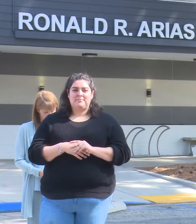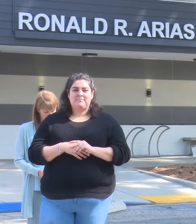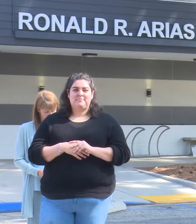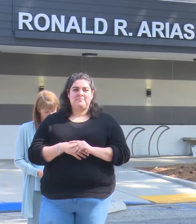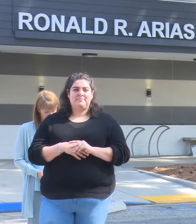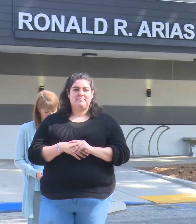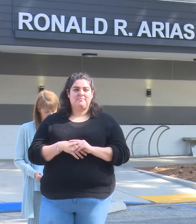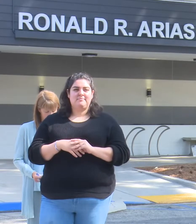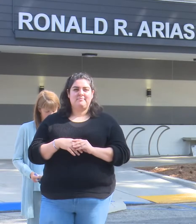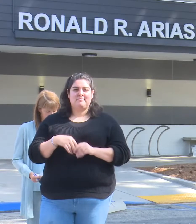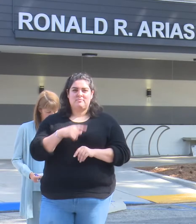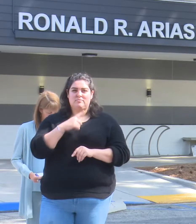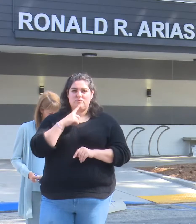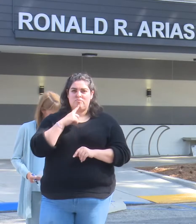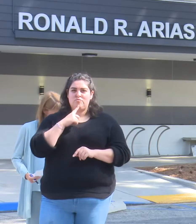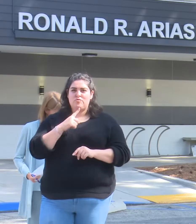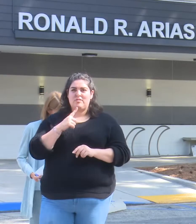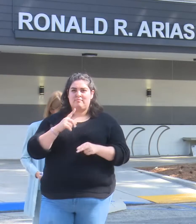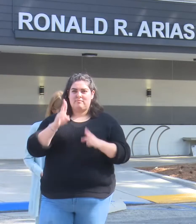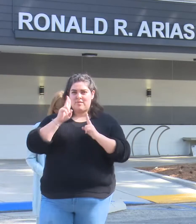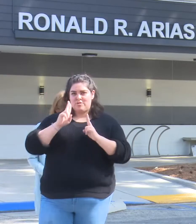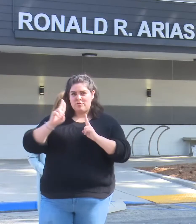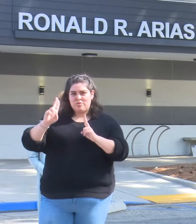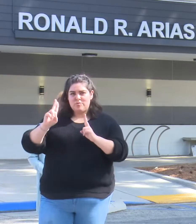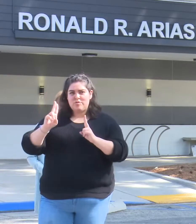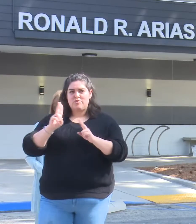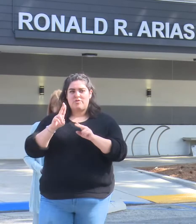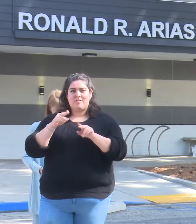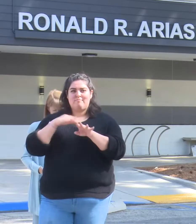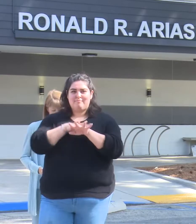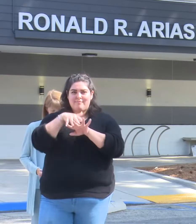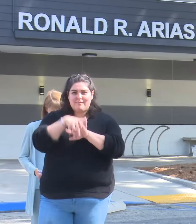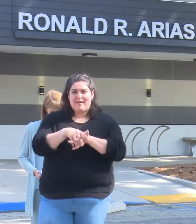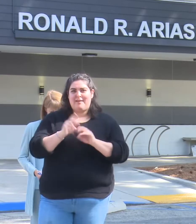pay tribute to the Native people